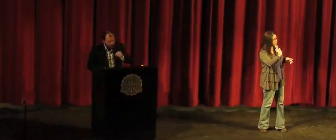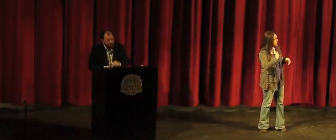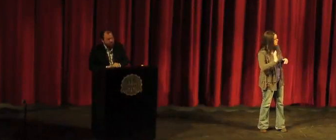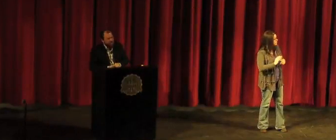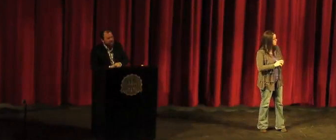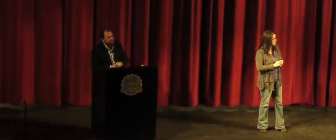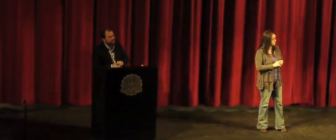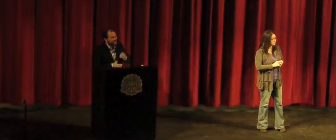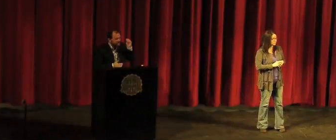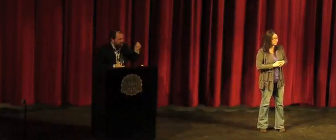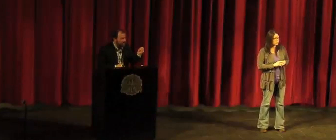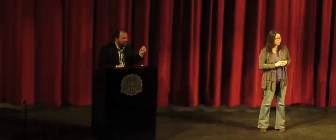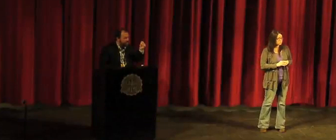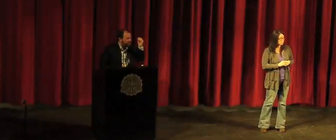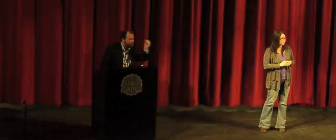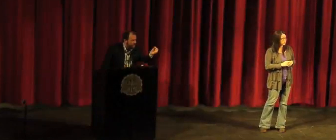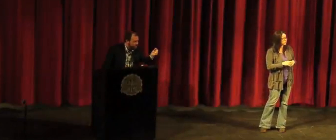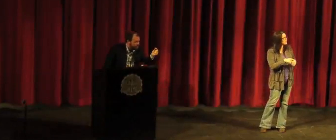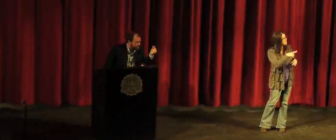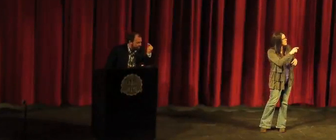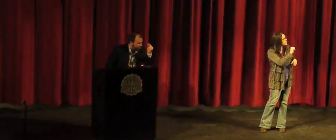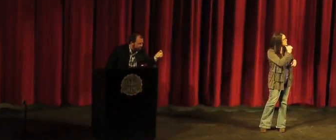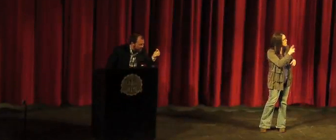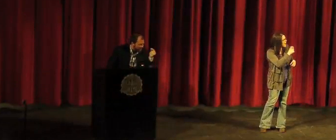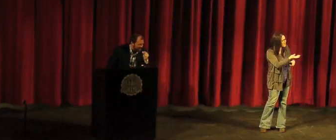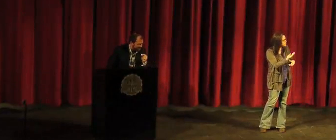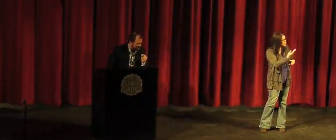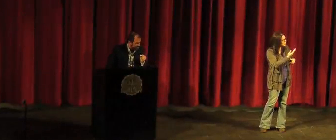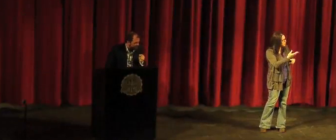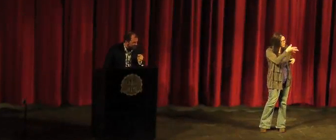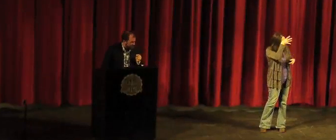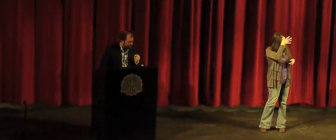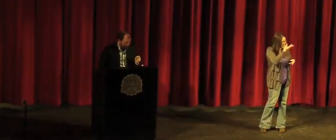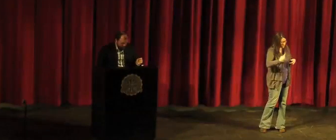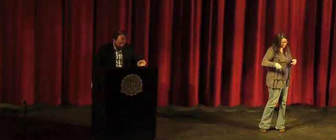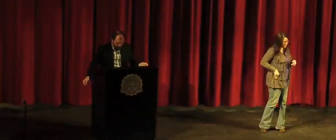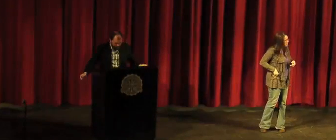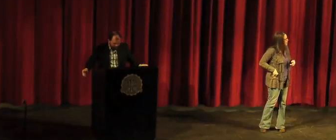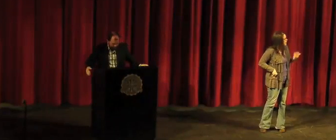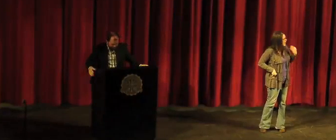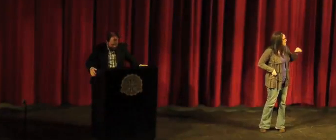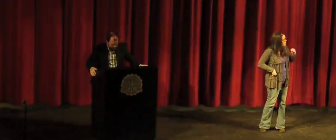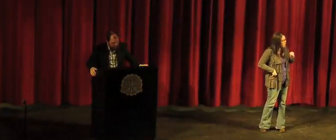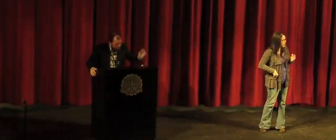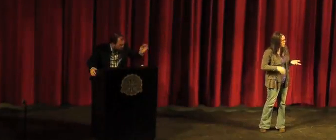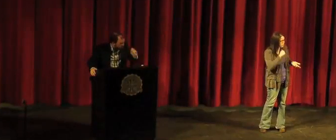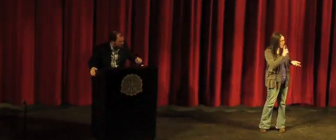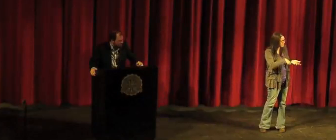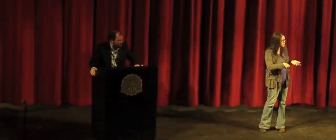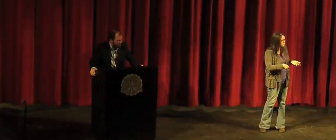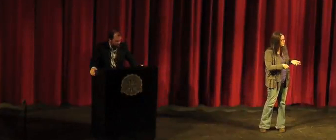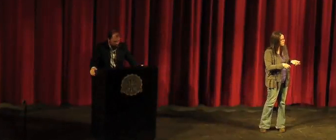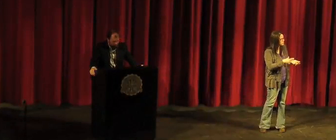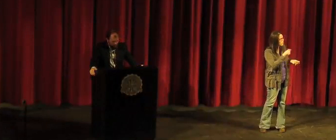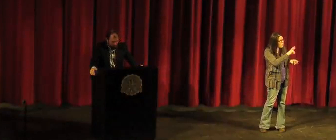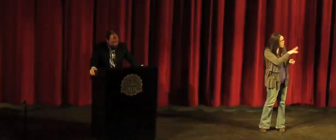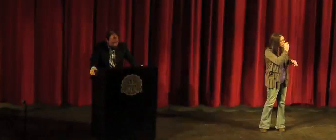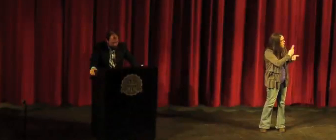You don't have to carry him around in your pockets anymore. Or your